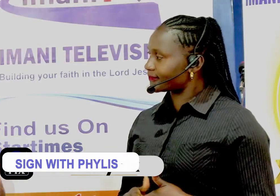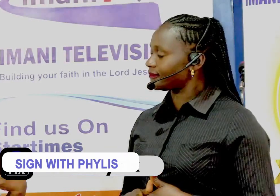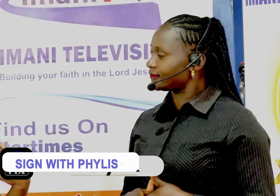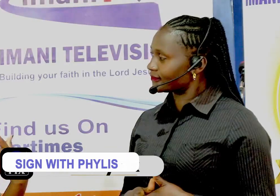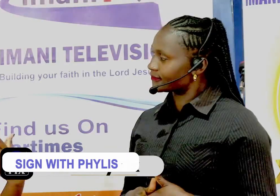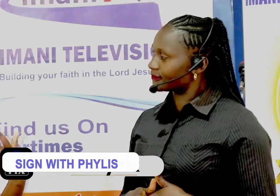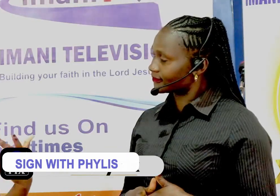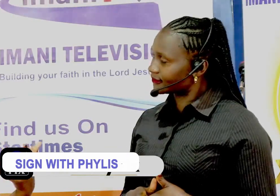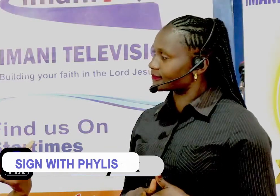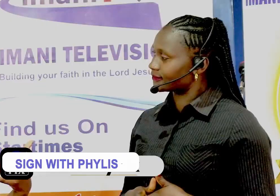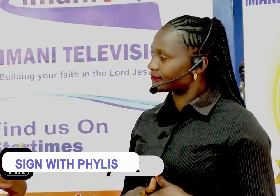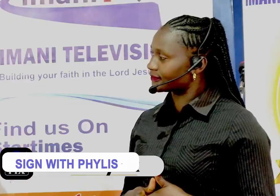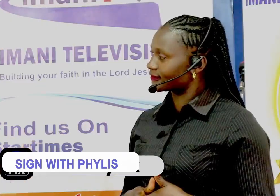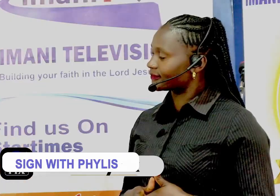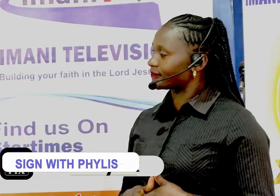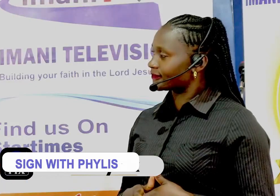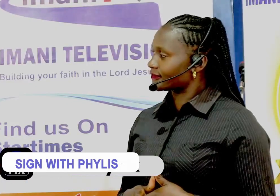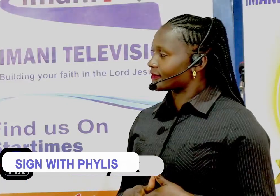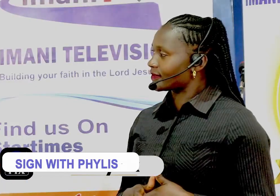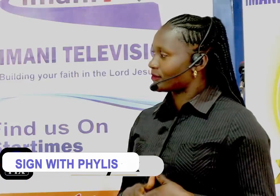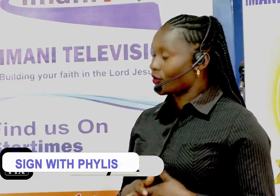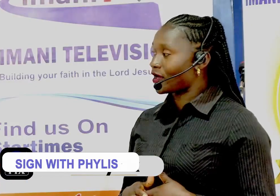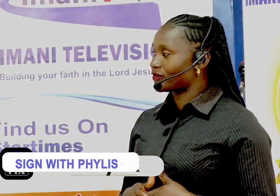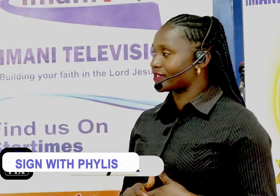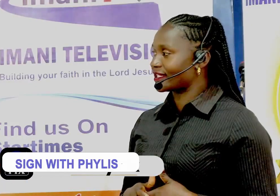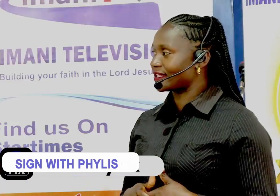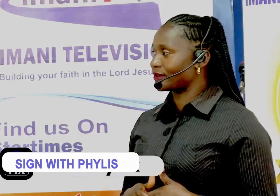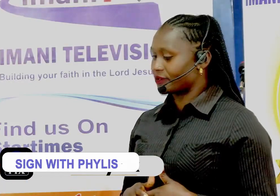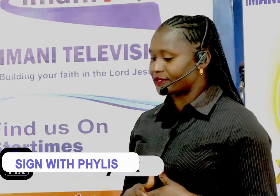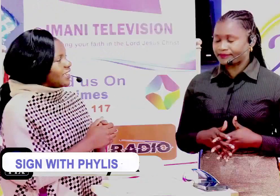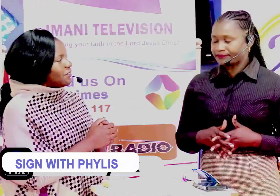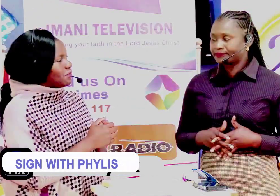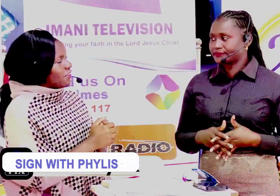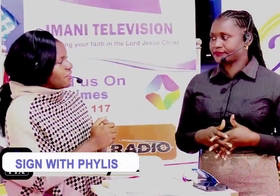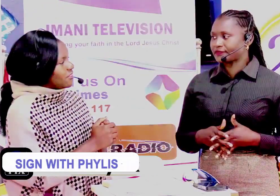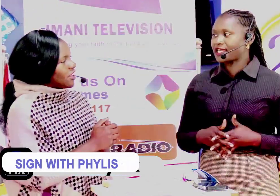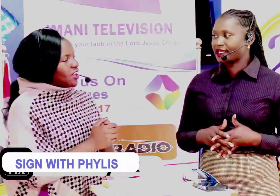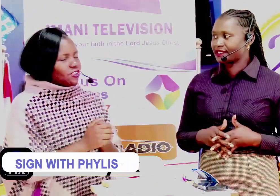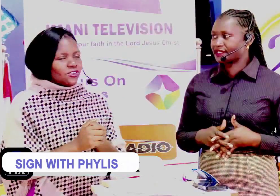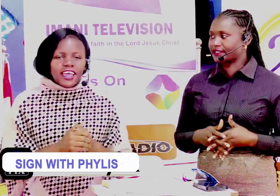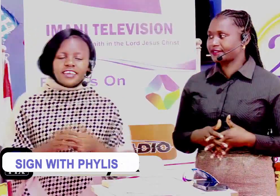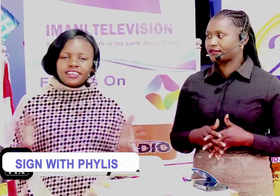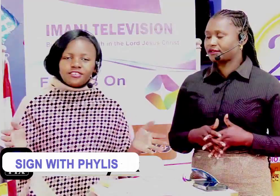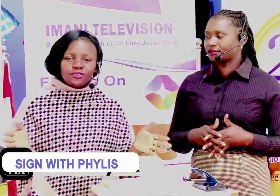to spell or how to pronounce. I think today we're going to be dealing with pronouns. Yes. So I can start off